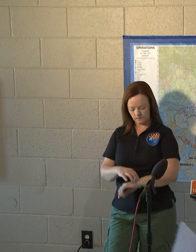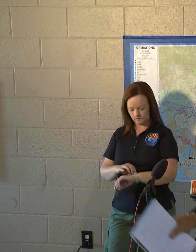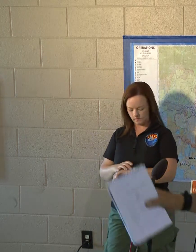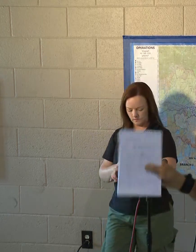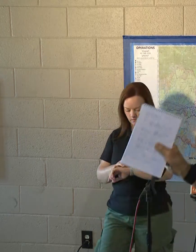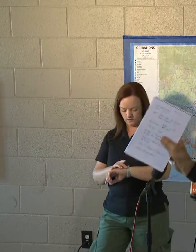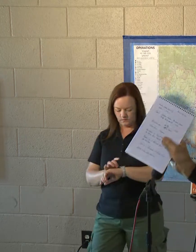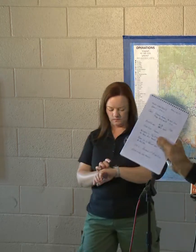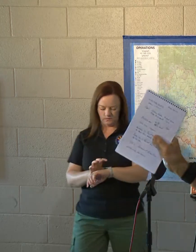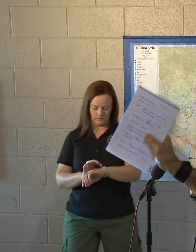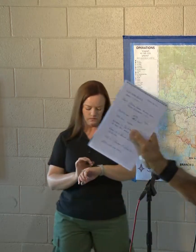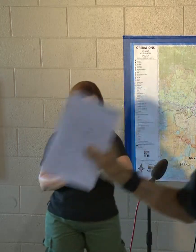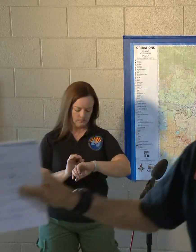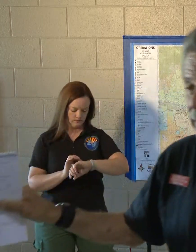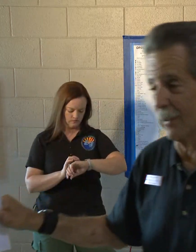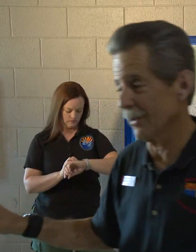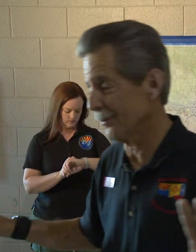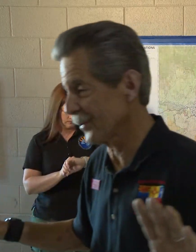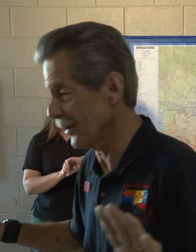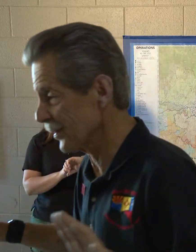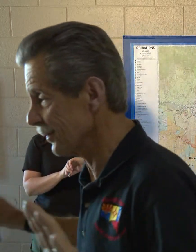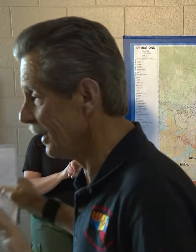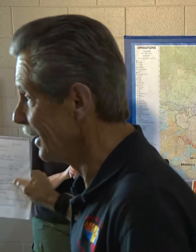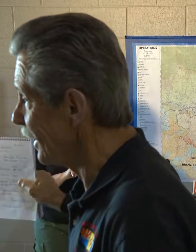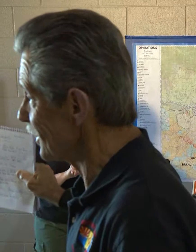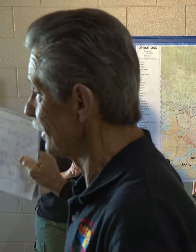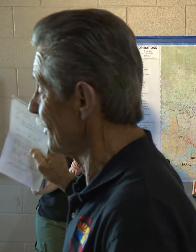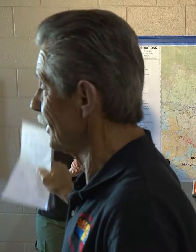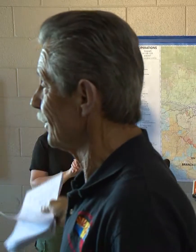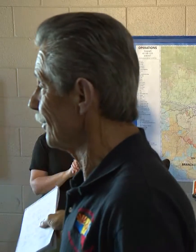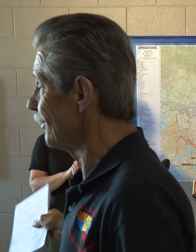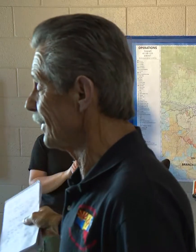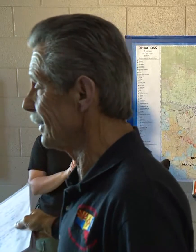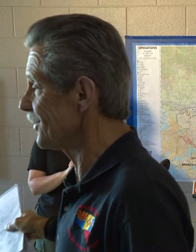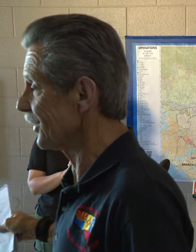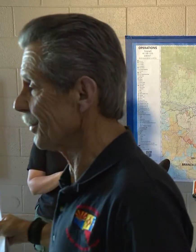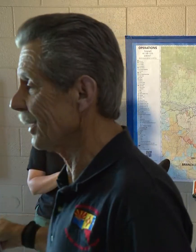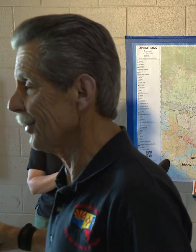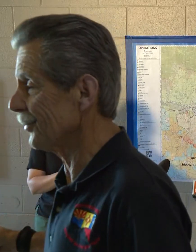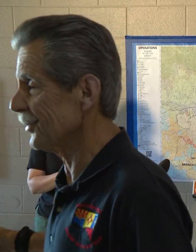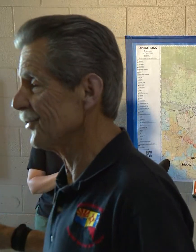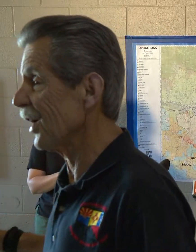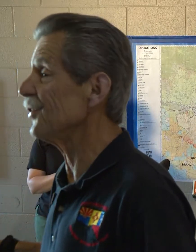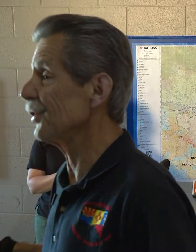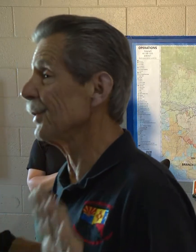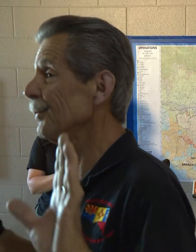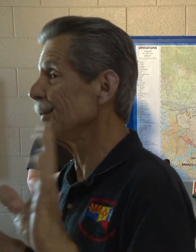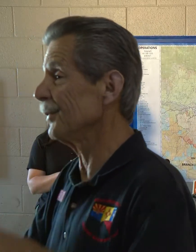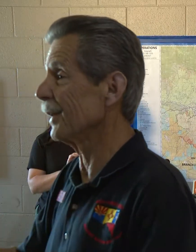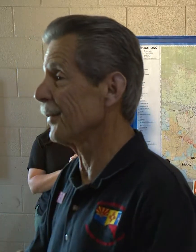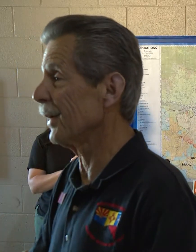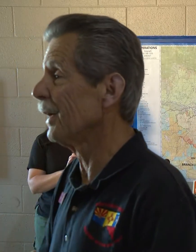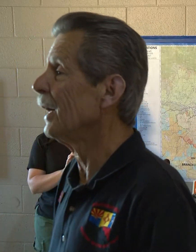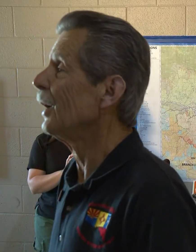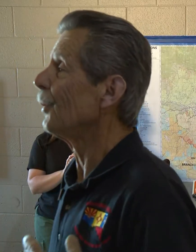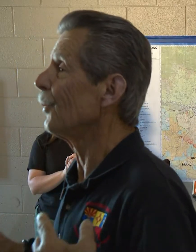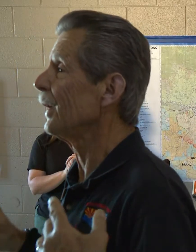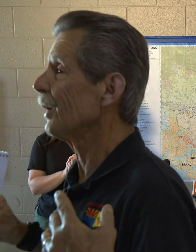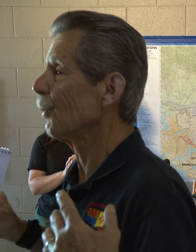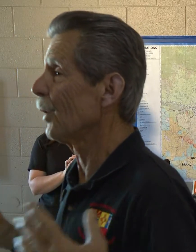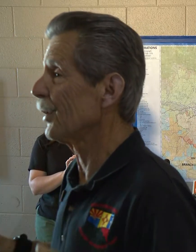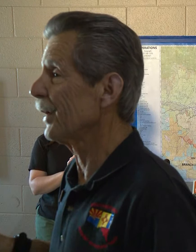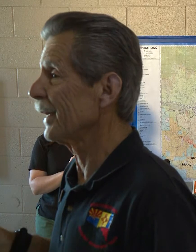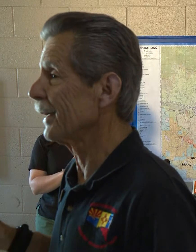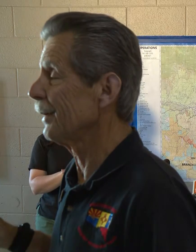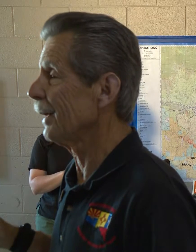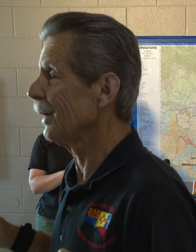We are all moving to Miami now, so this as a instant command post is changing. We will be moving up there. We